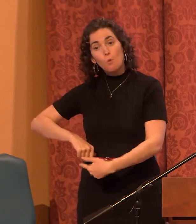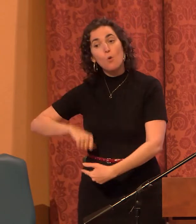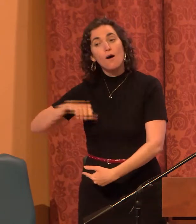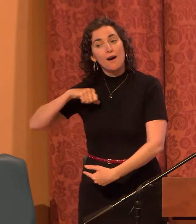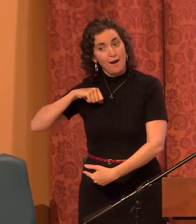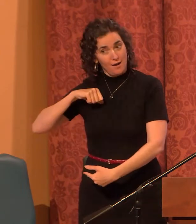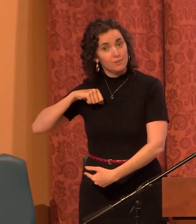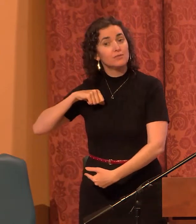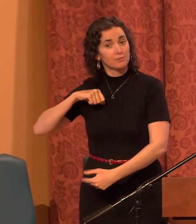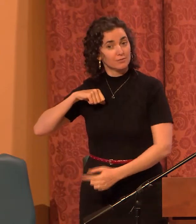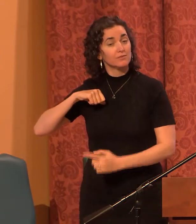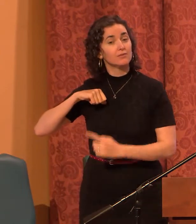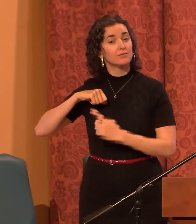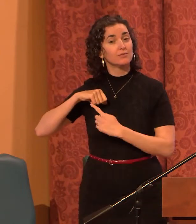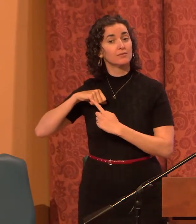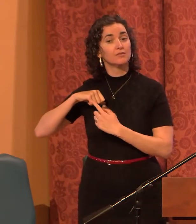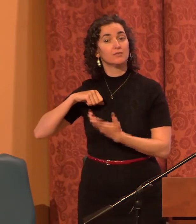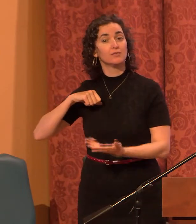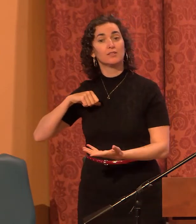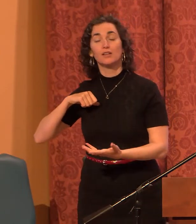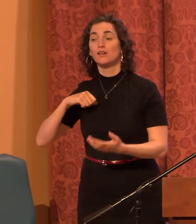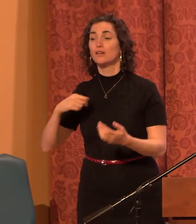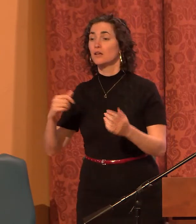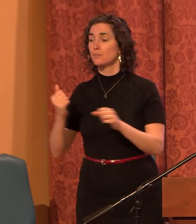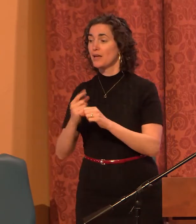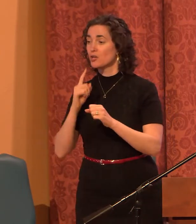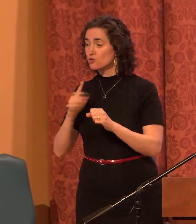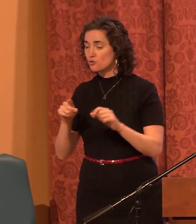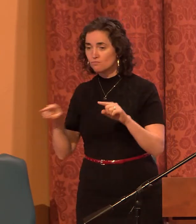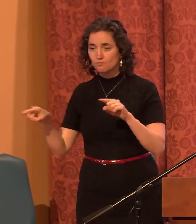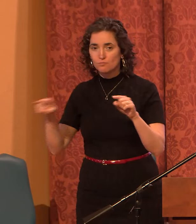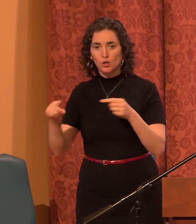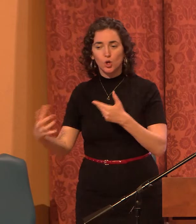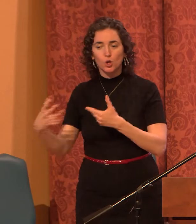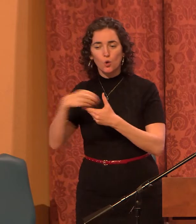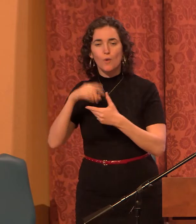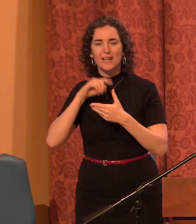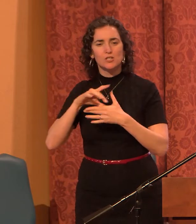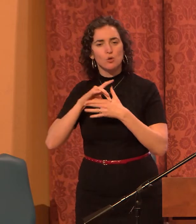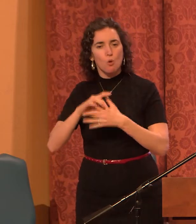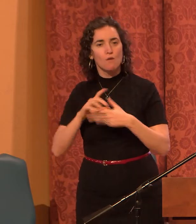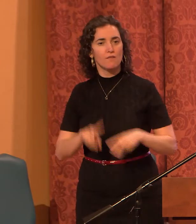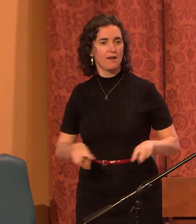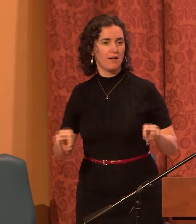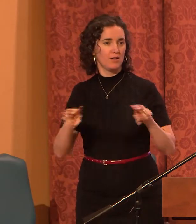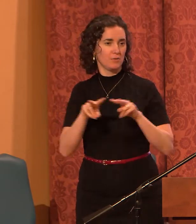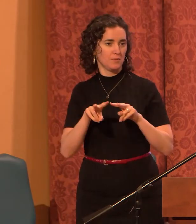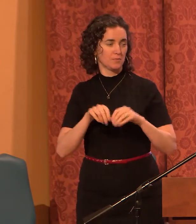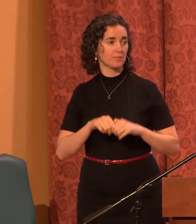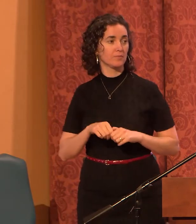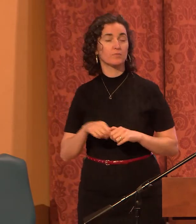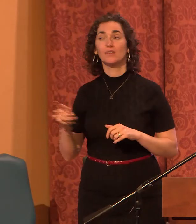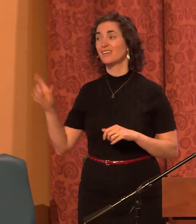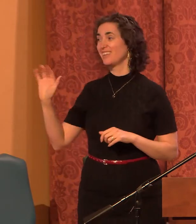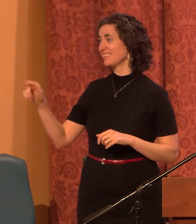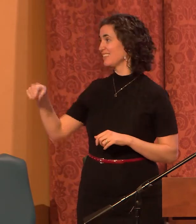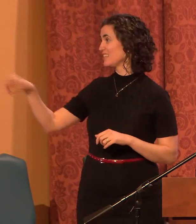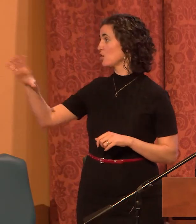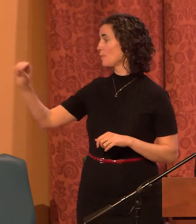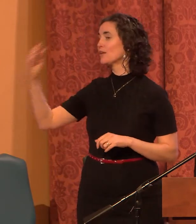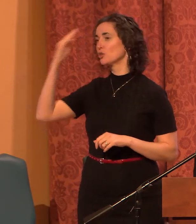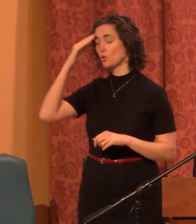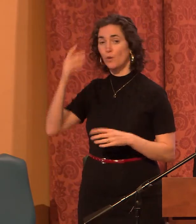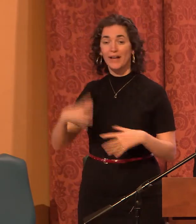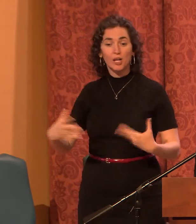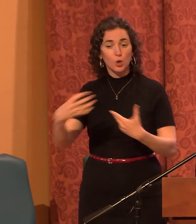I repeat, make inclusion a core value. They know that inclusion